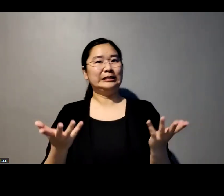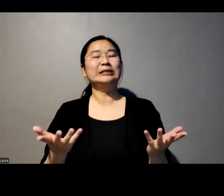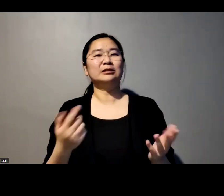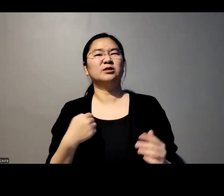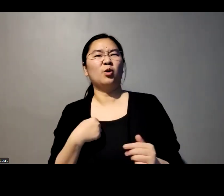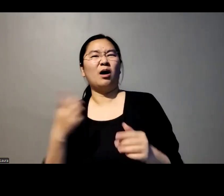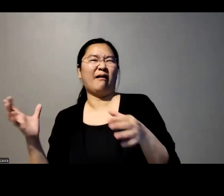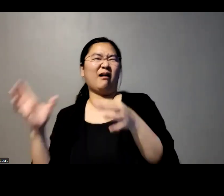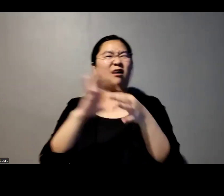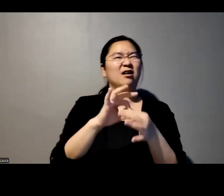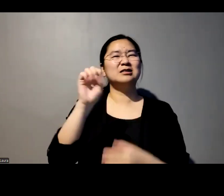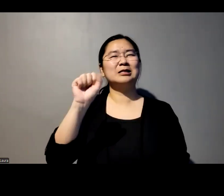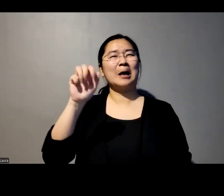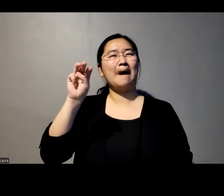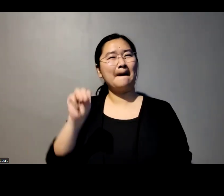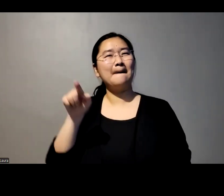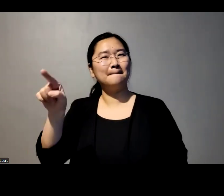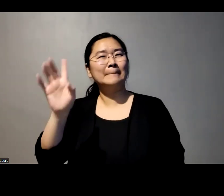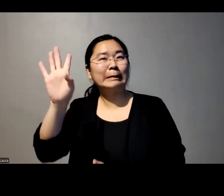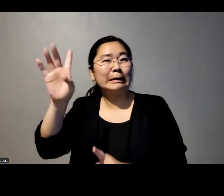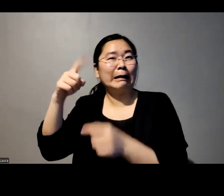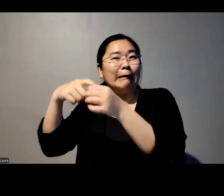your closing remarks.